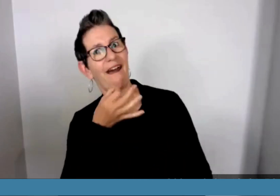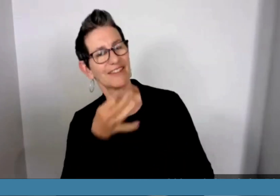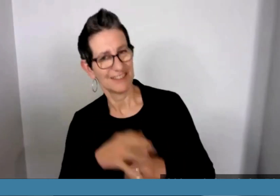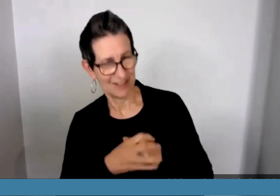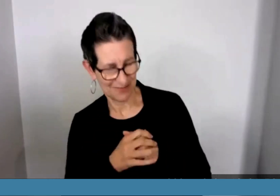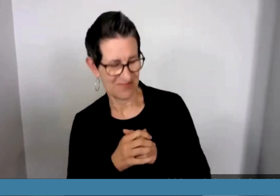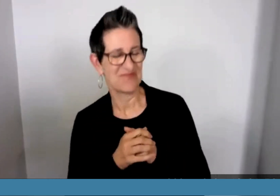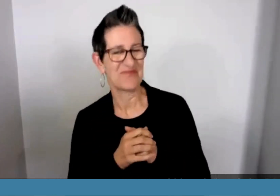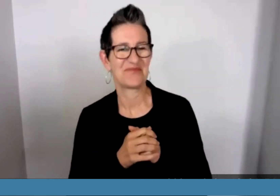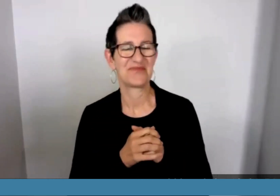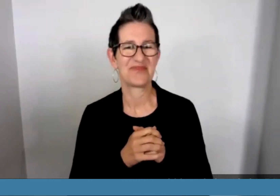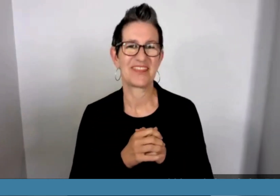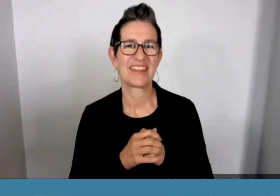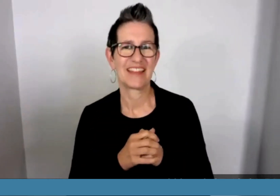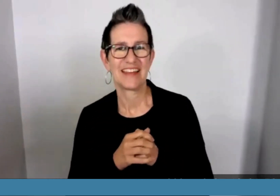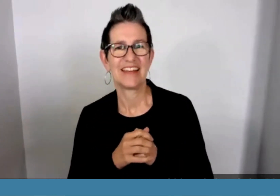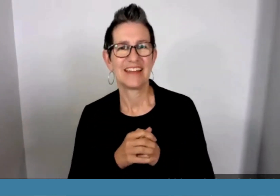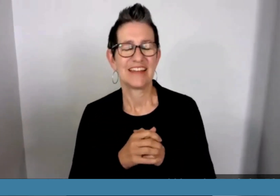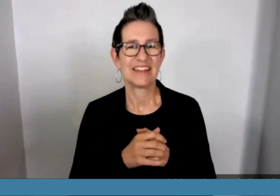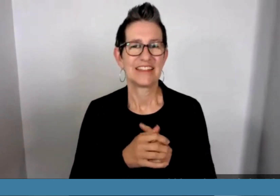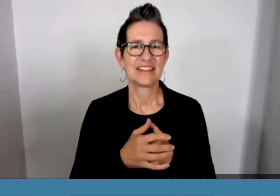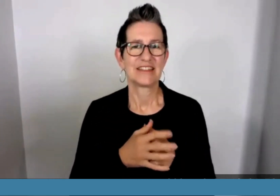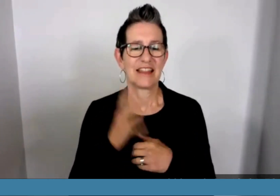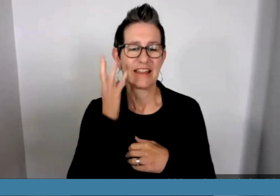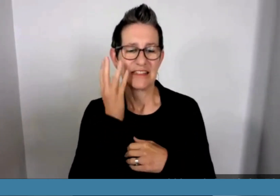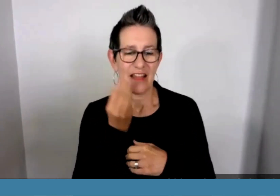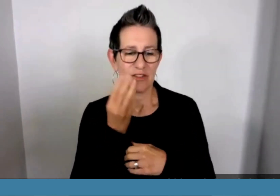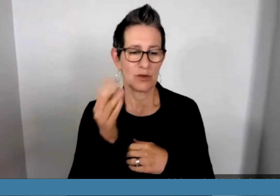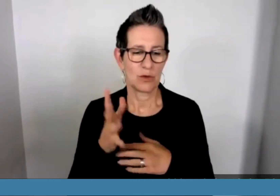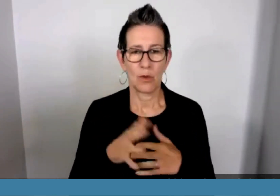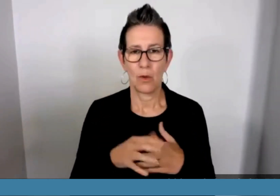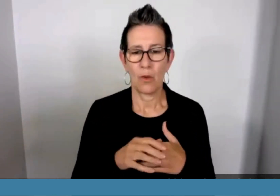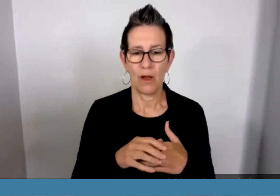a Victorian, New South Wales in state?